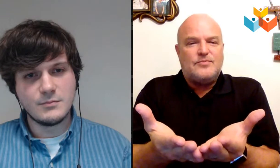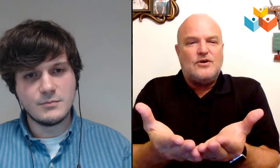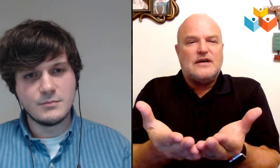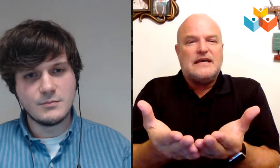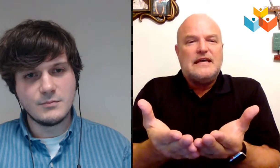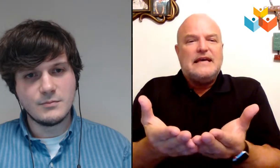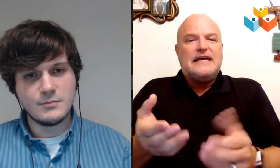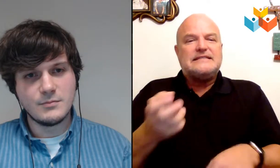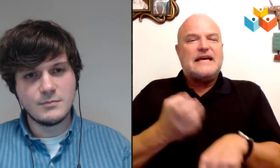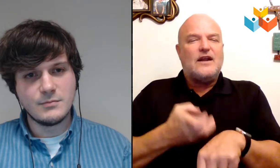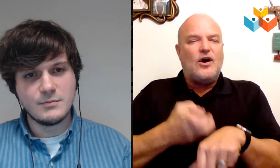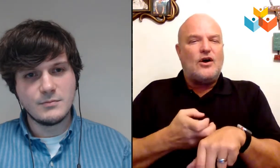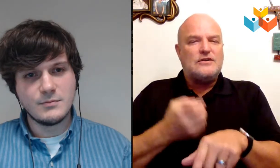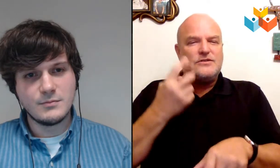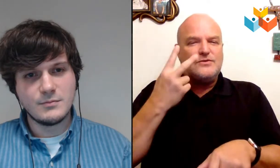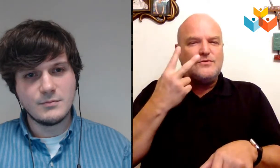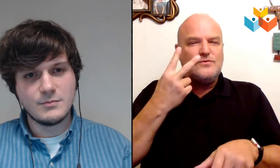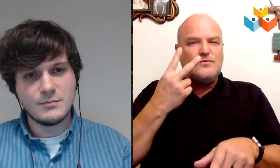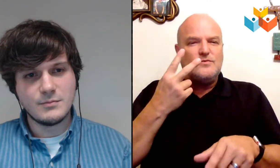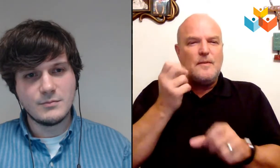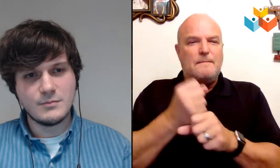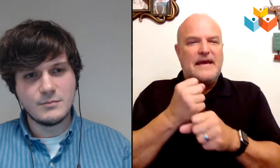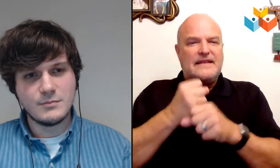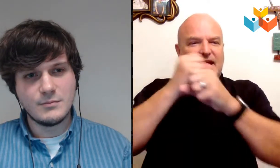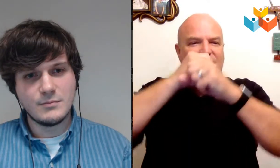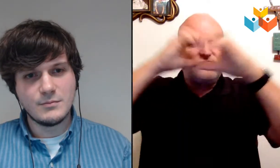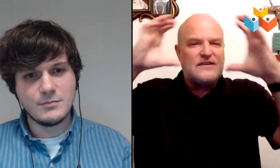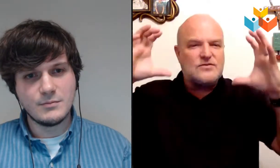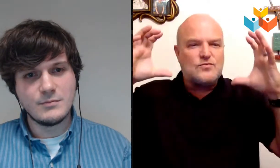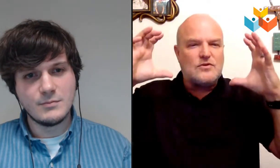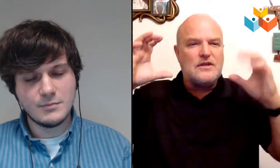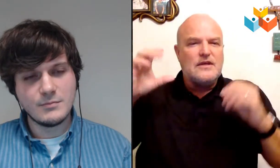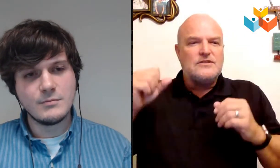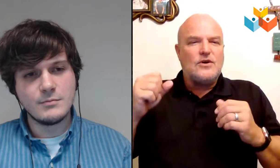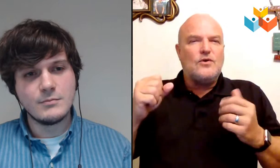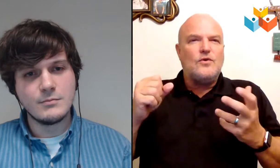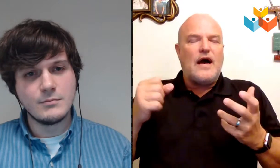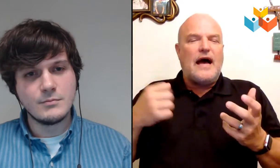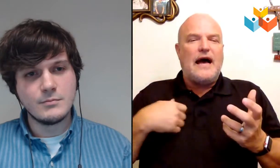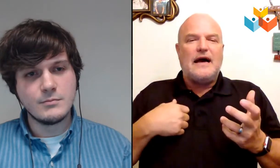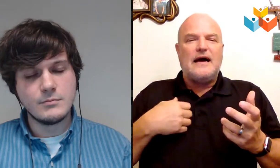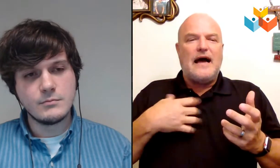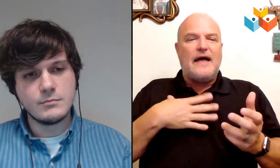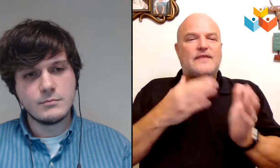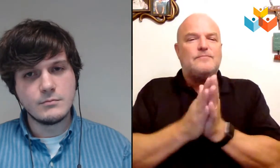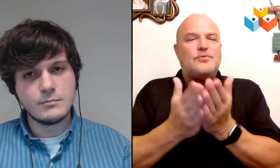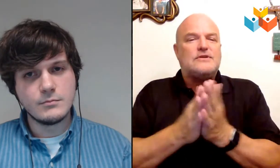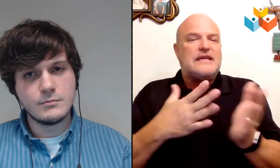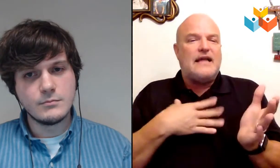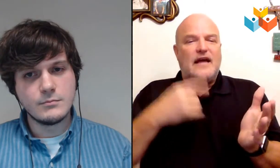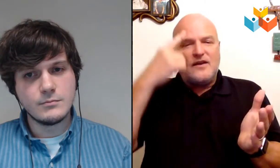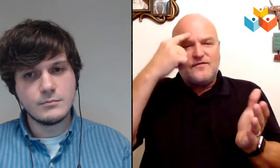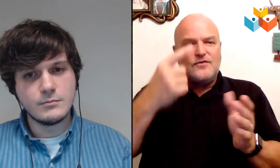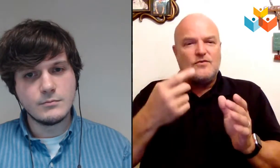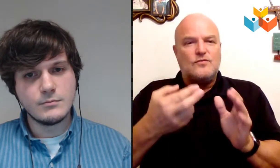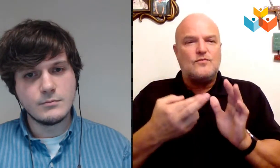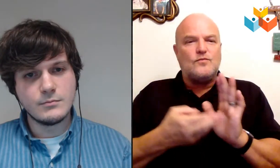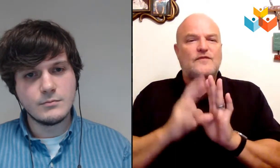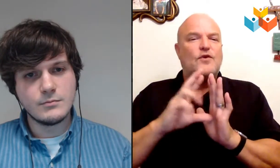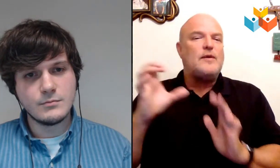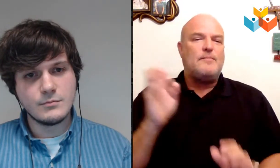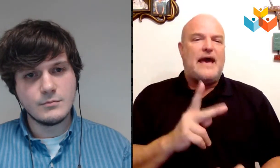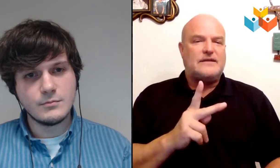page of a book, it's kind of hard to make that visual. So the books I like